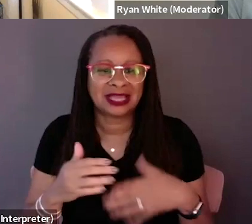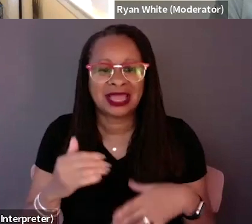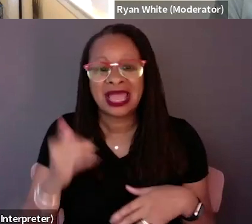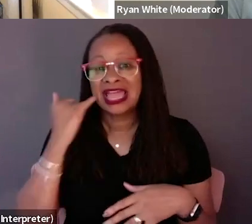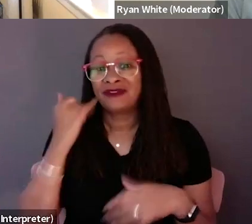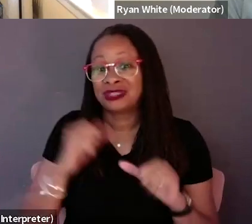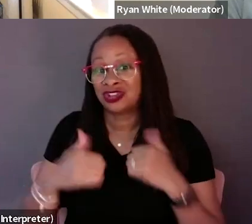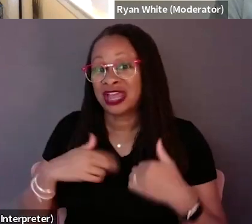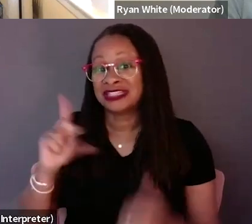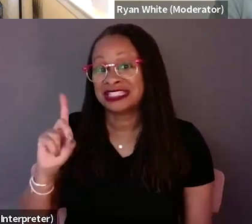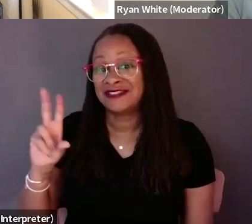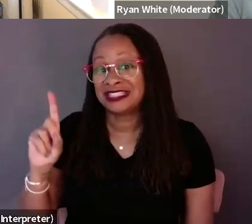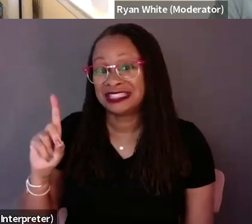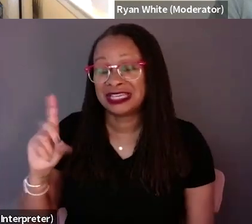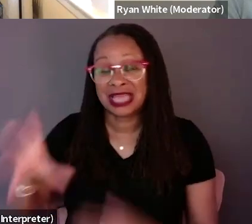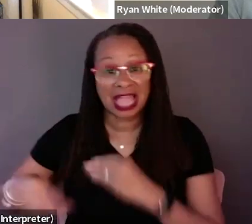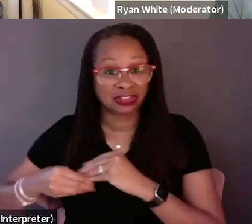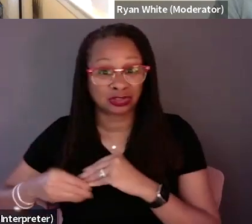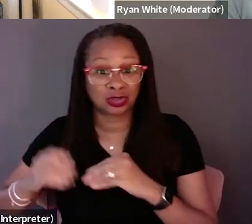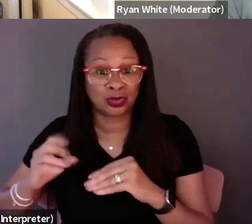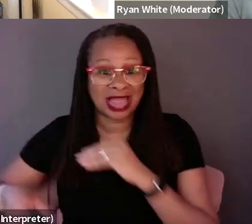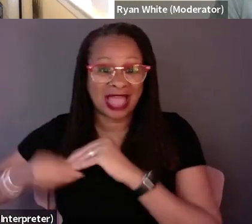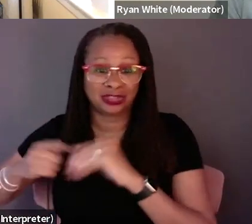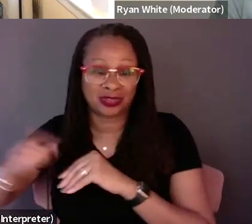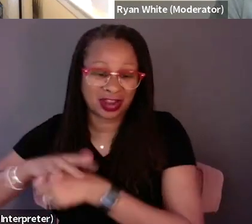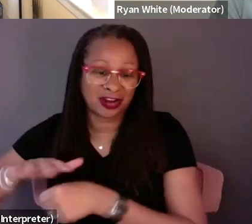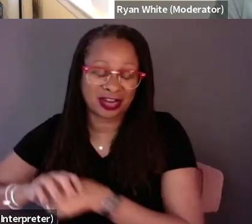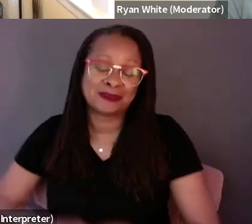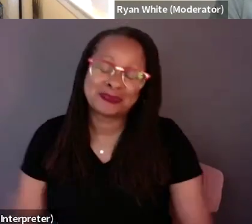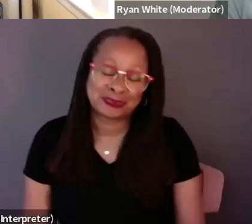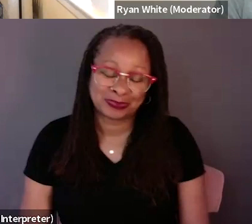would be your go-to DVD extra?